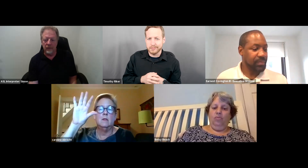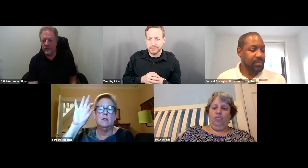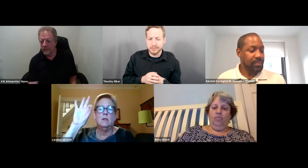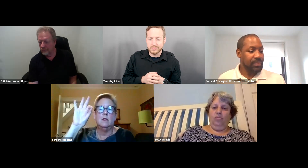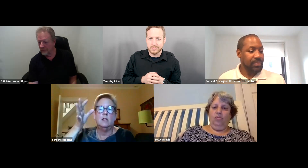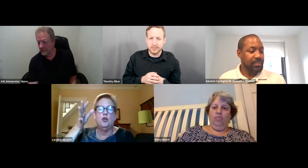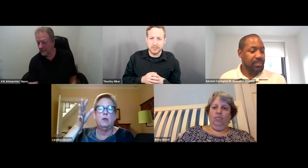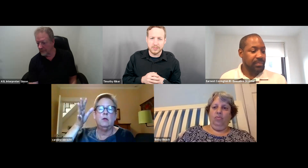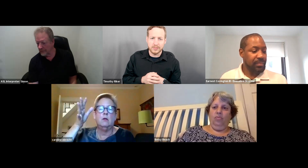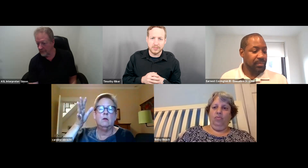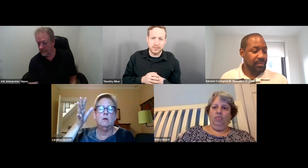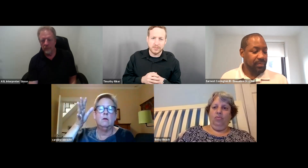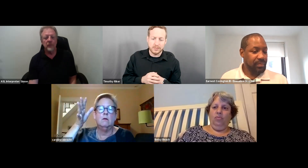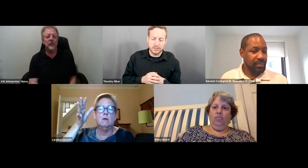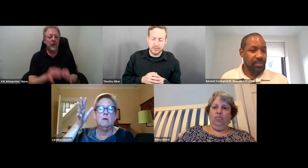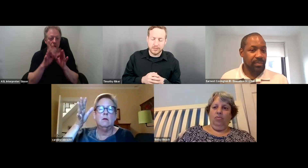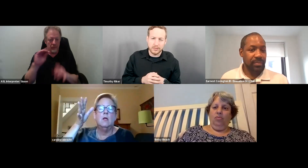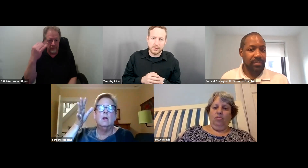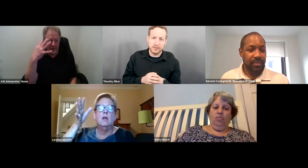Carolyn? Interpreter?